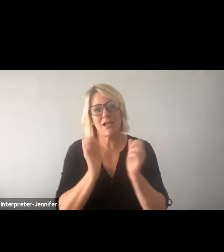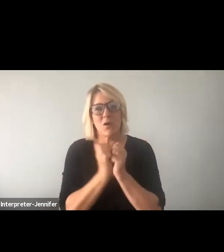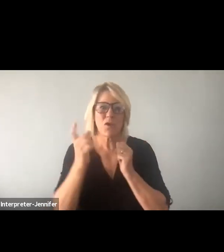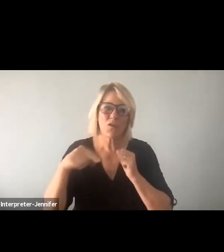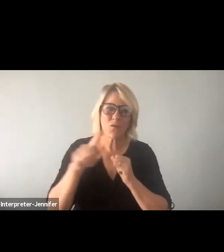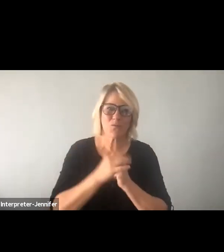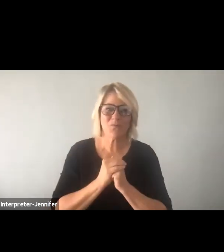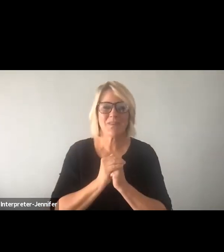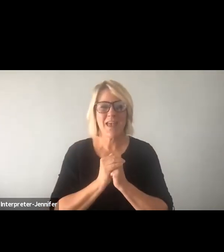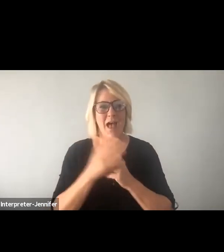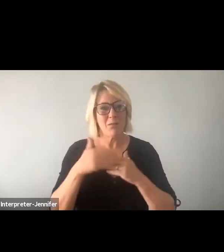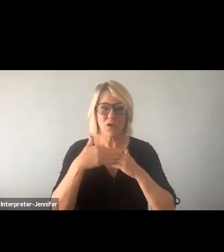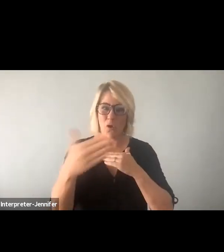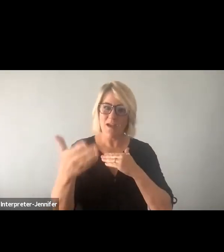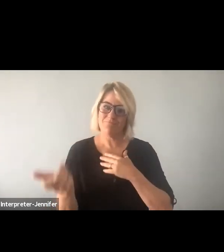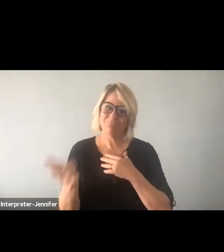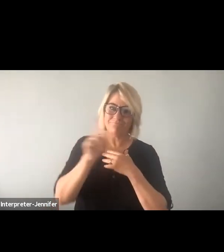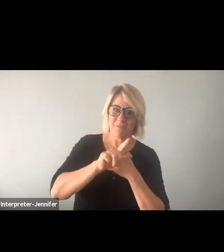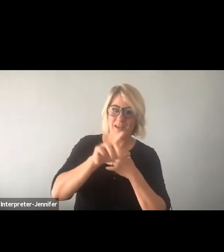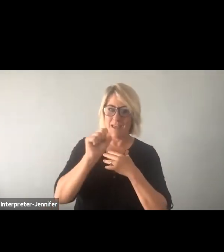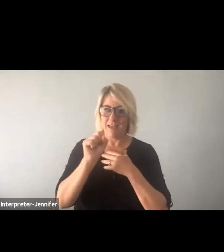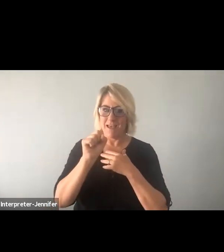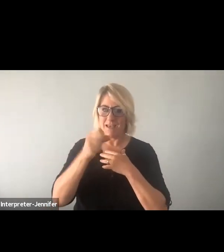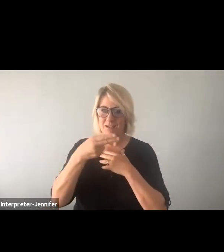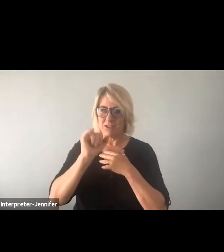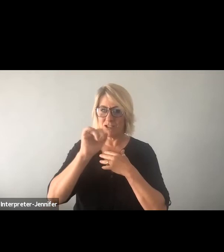So I'm going to go ahead and turn it over to Shika and the